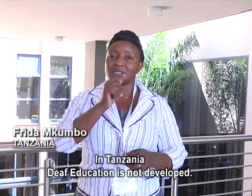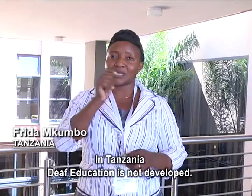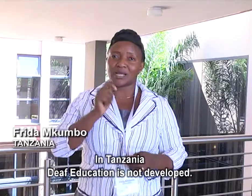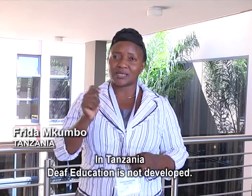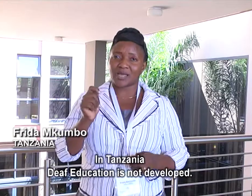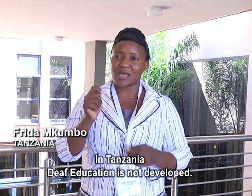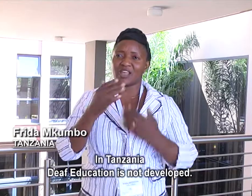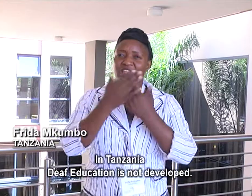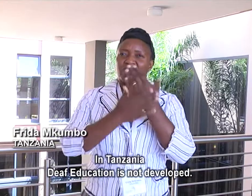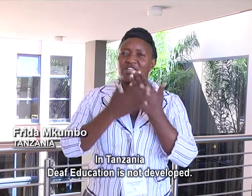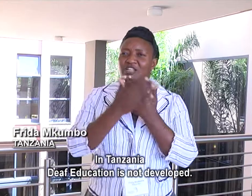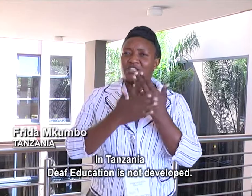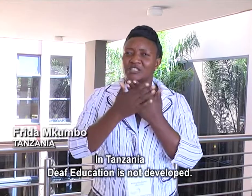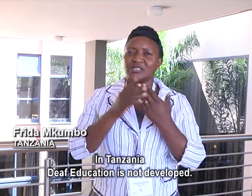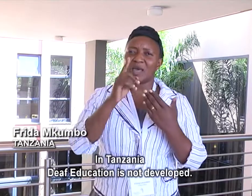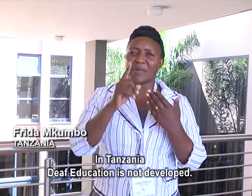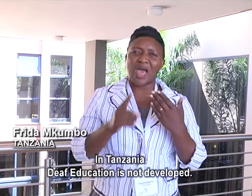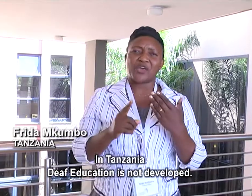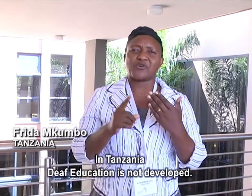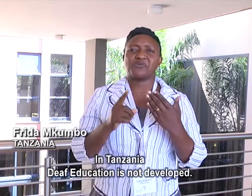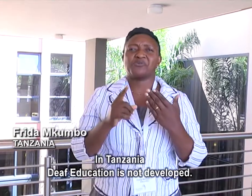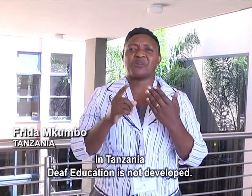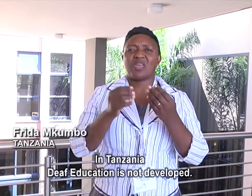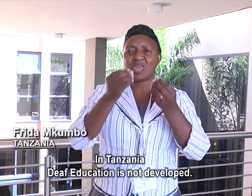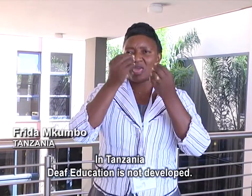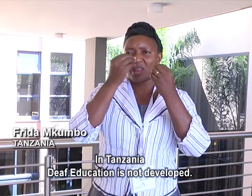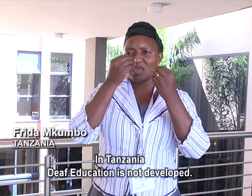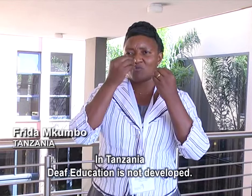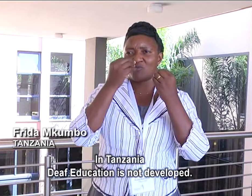In Tanzania, deaf education is not developed.